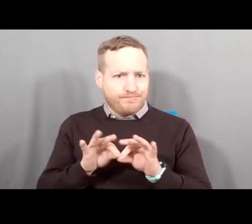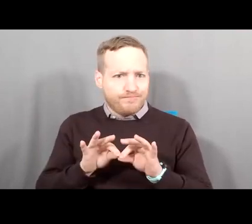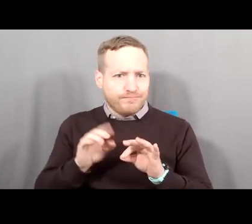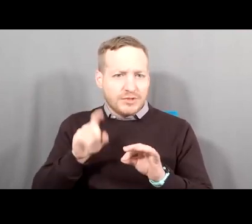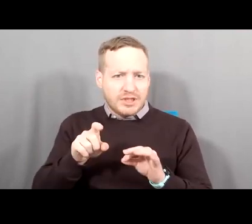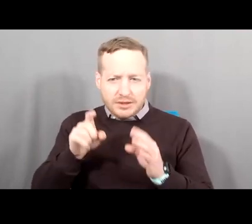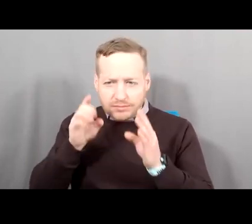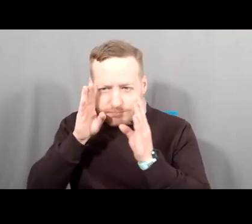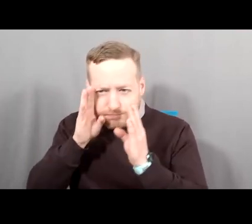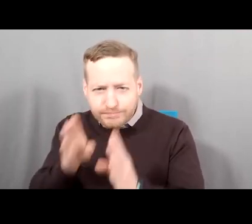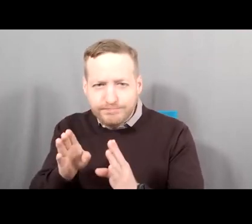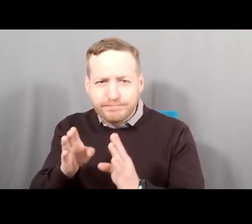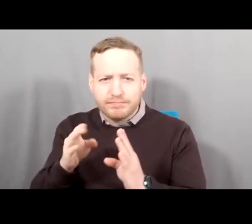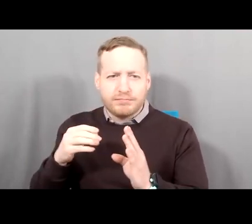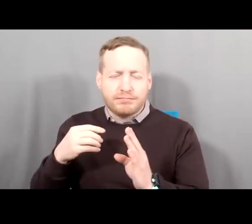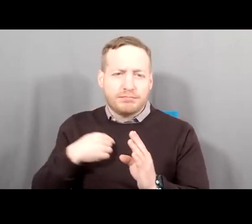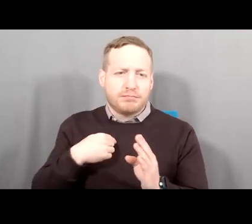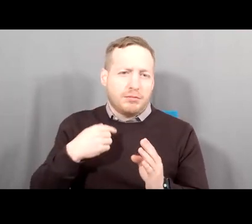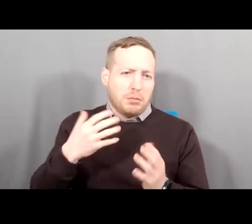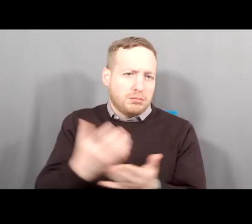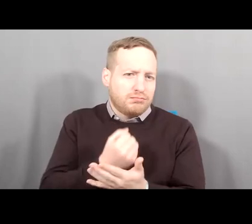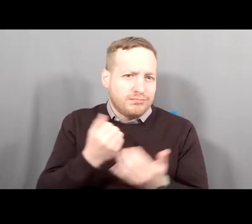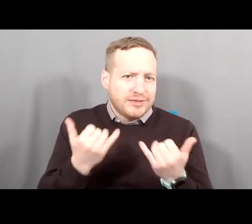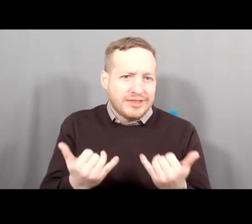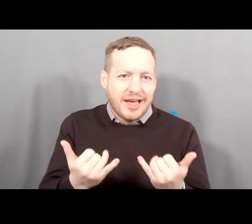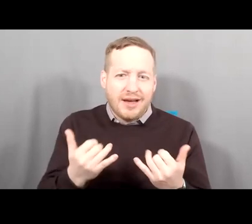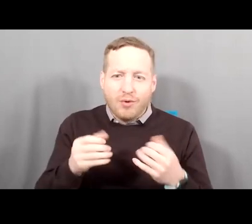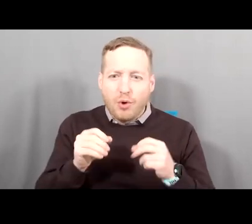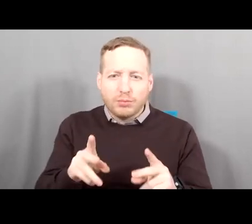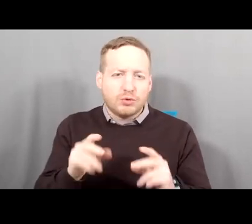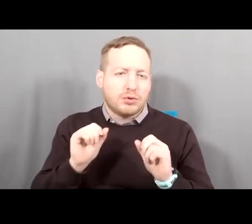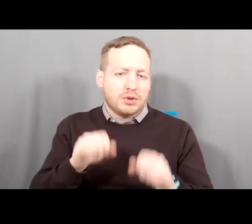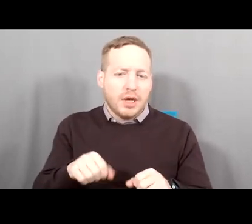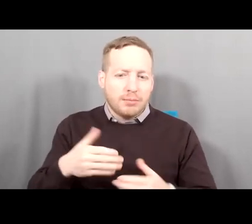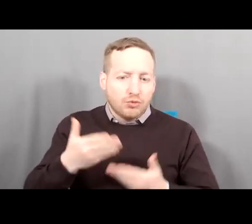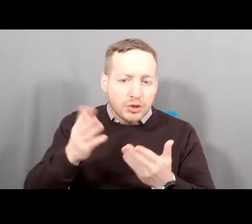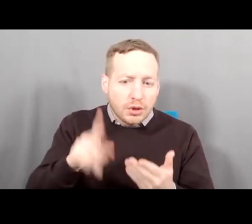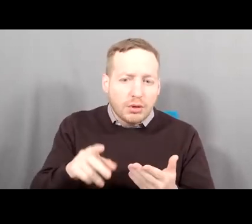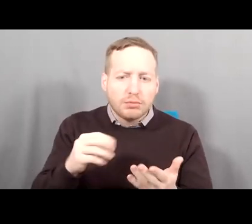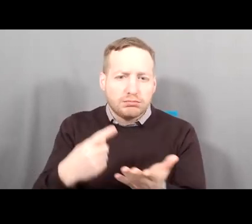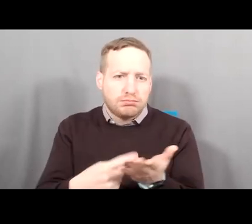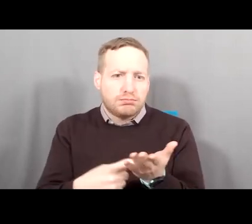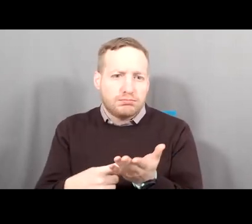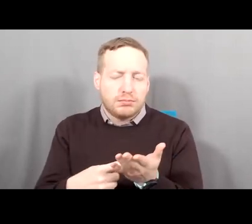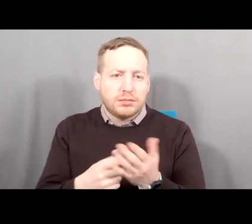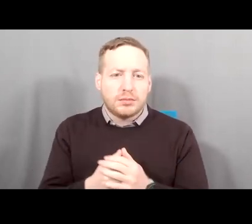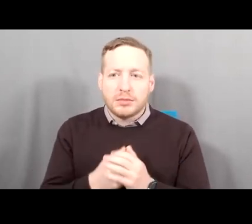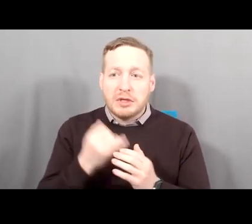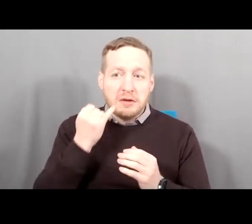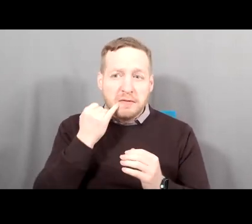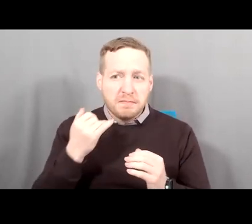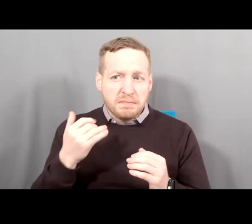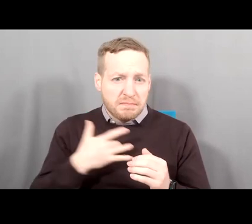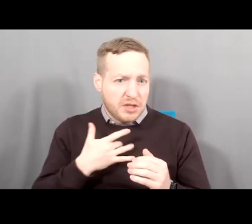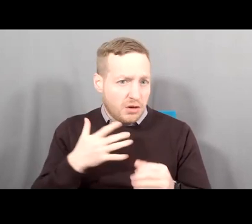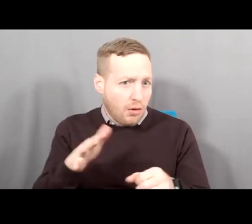any people who feel like there's an urgent need to focus on a certain group, I would like to take that opportunity now to